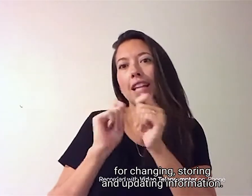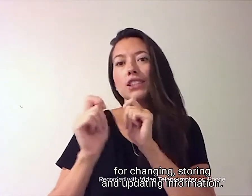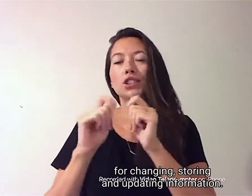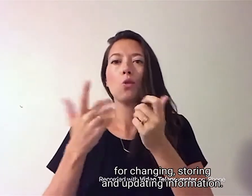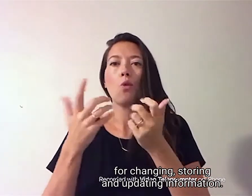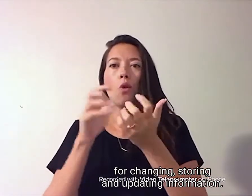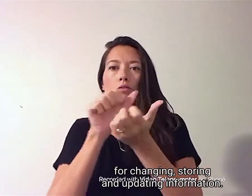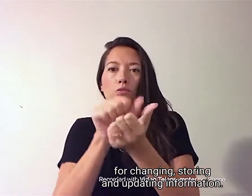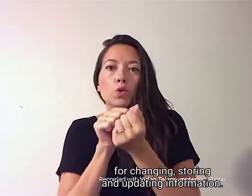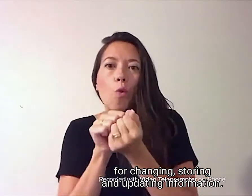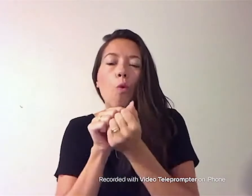updating information.